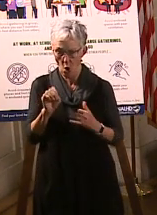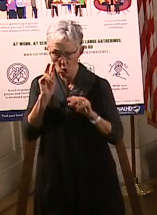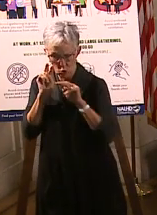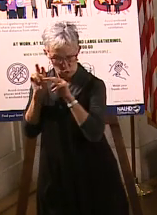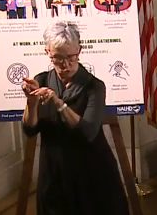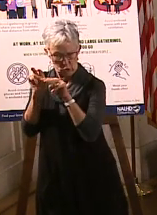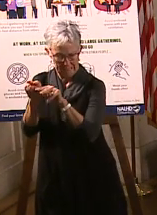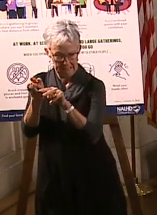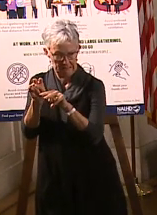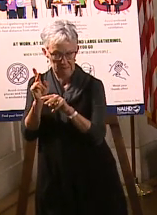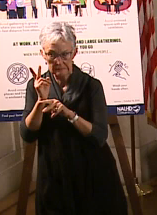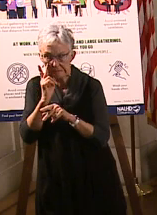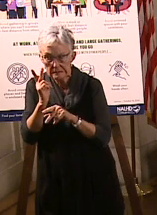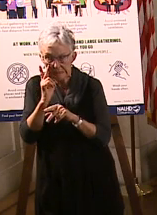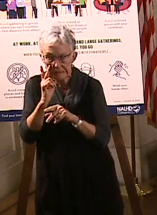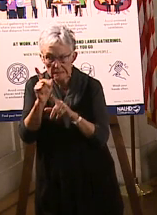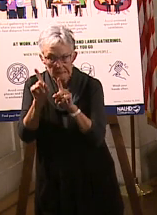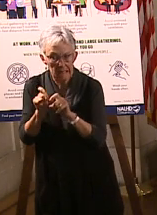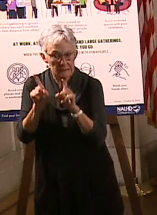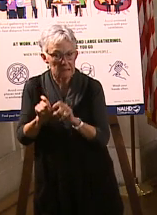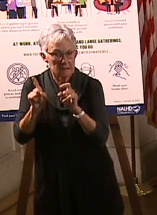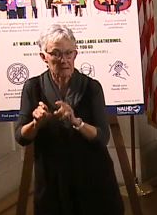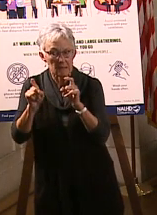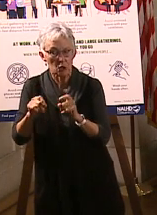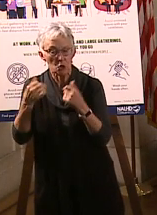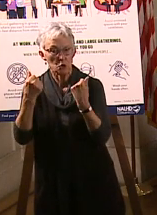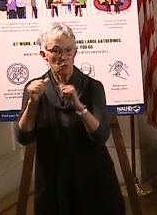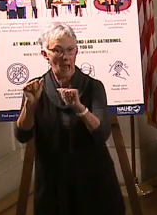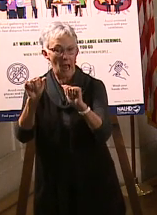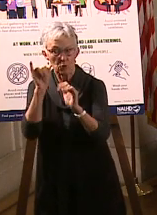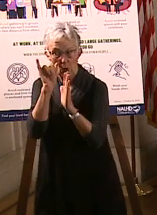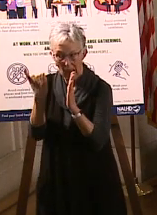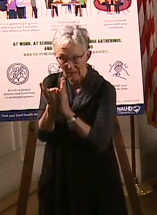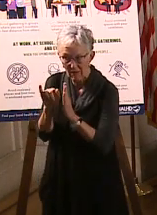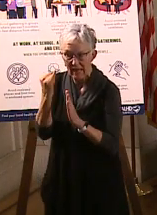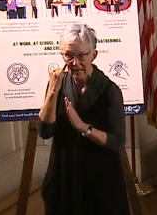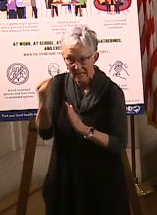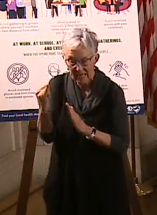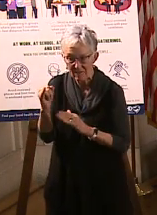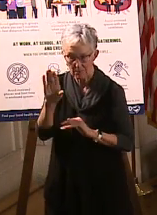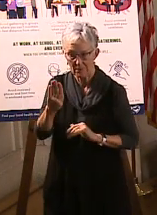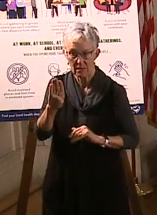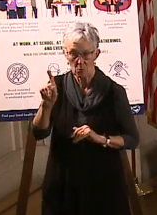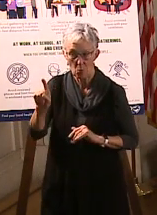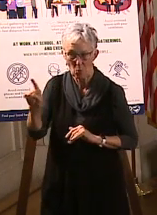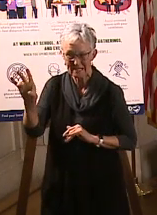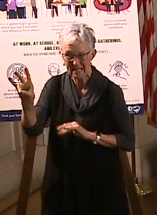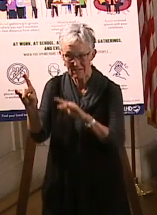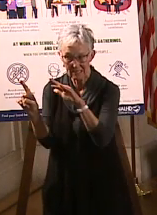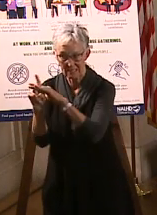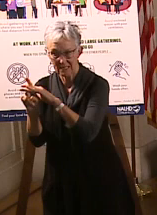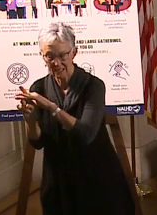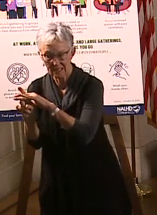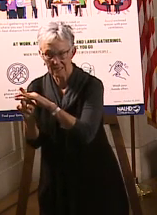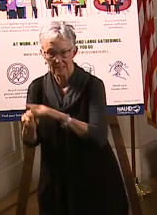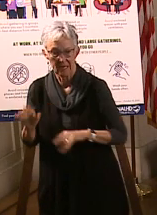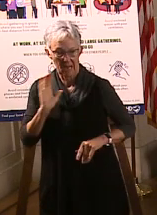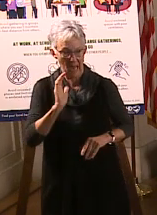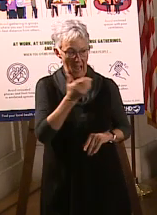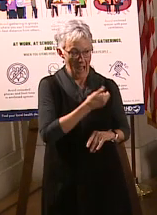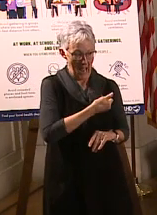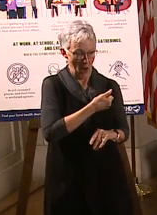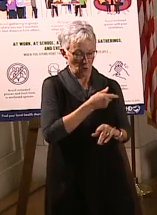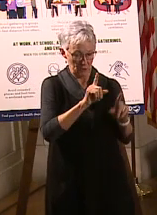So as Dr. Anthone mentioned, there are the tests that we typically run are not going to point out that this is